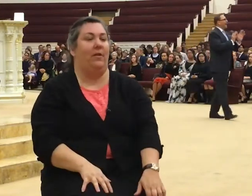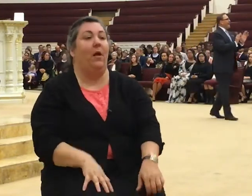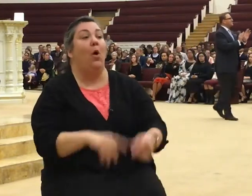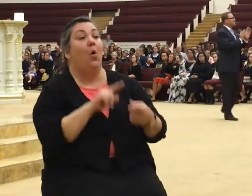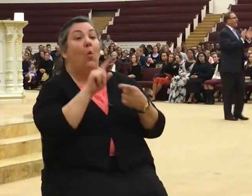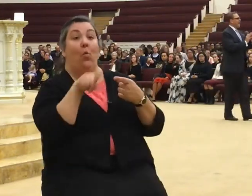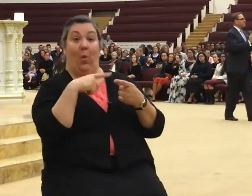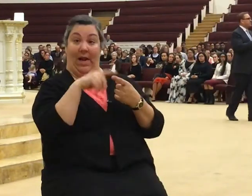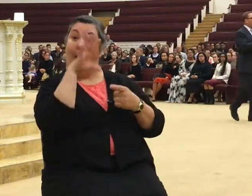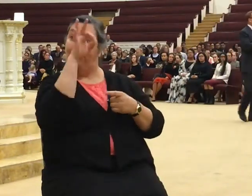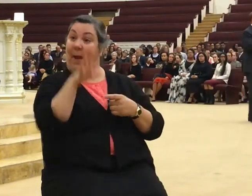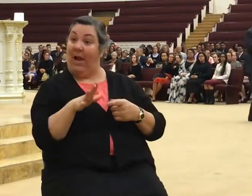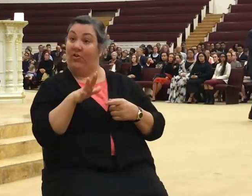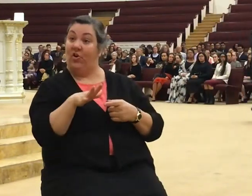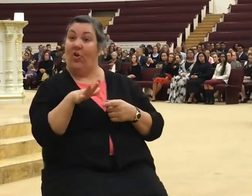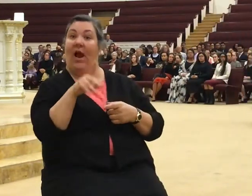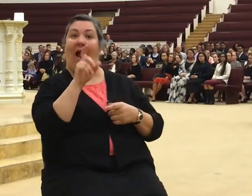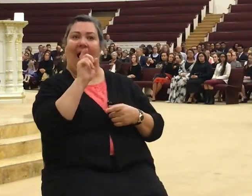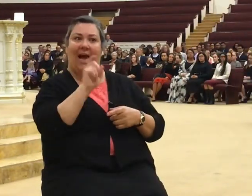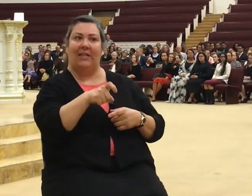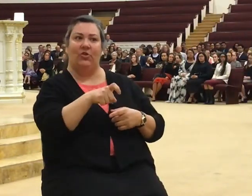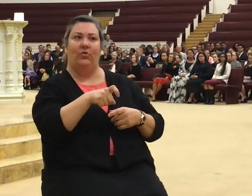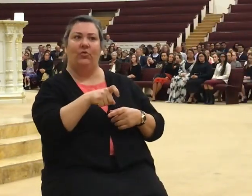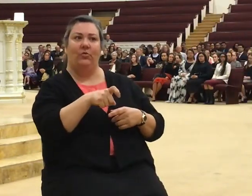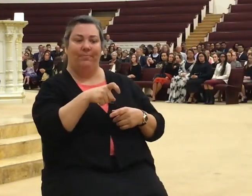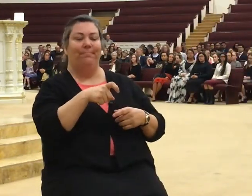When the pastor has to draw the sword,